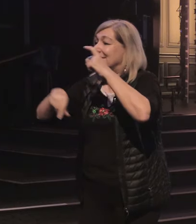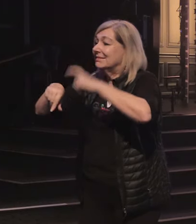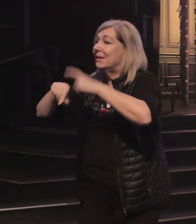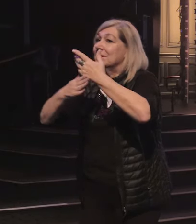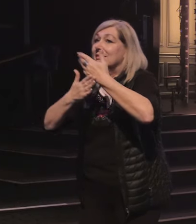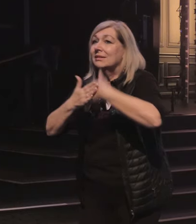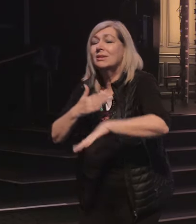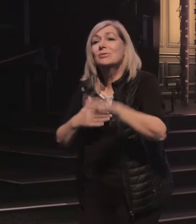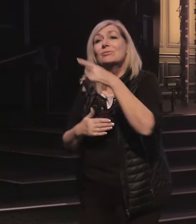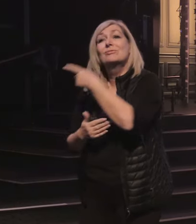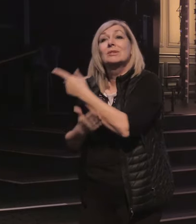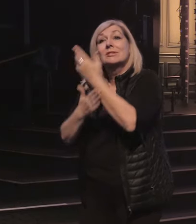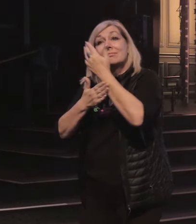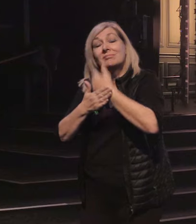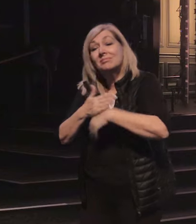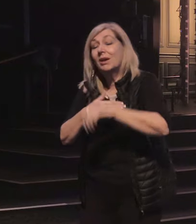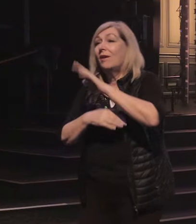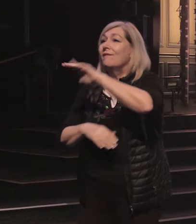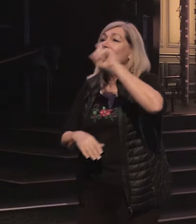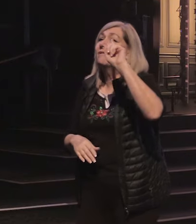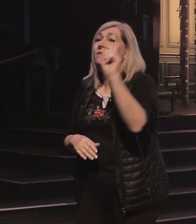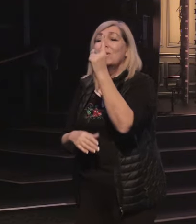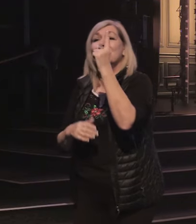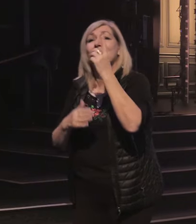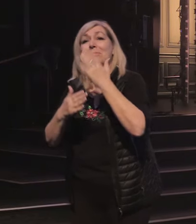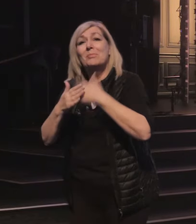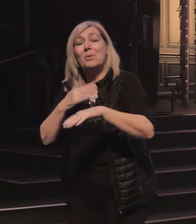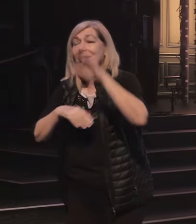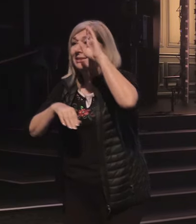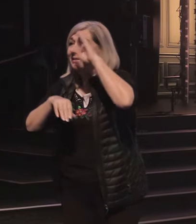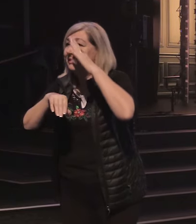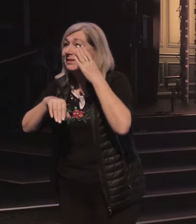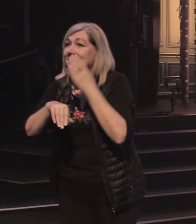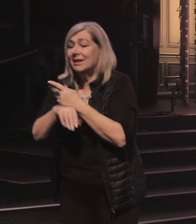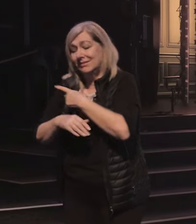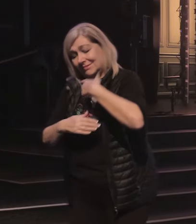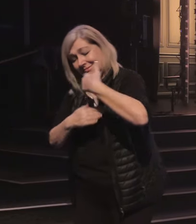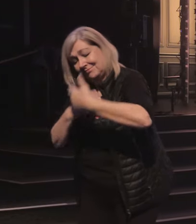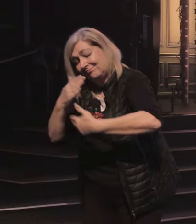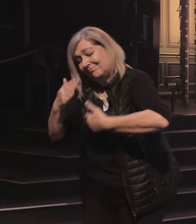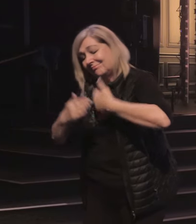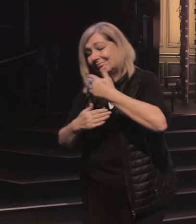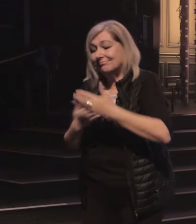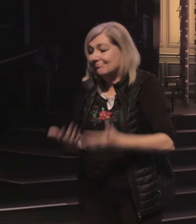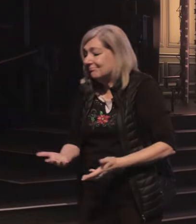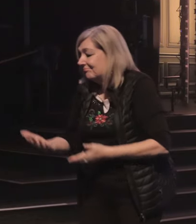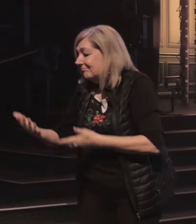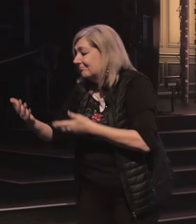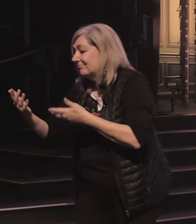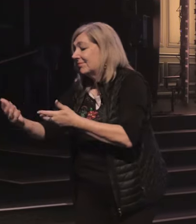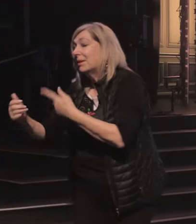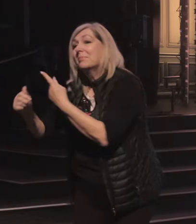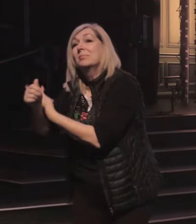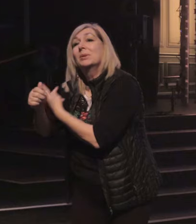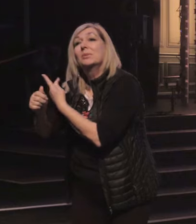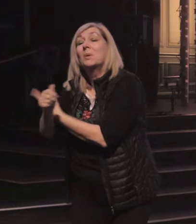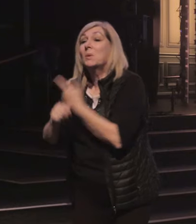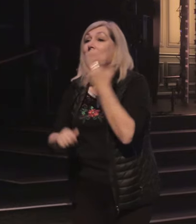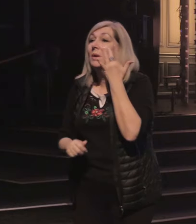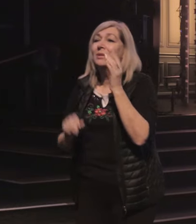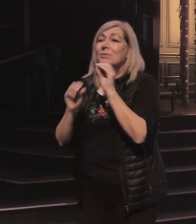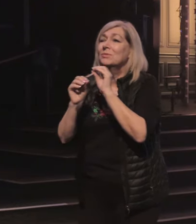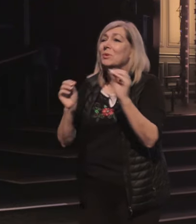And she brought forth her firstborn son and wrapped him in swaddling cloths and laid him in a manger because there was no room for them in the